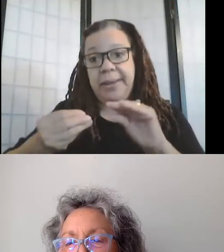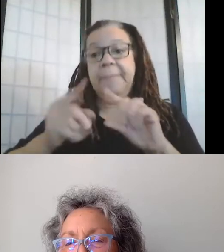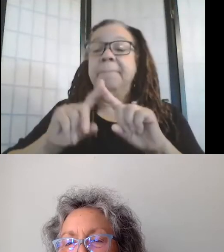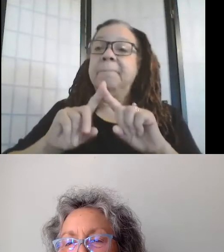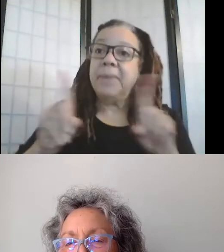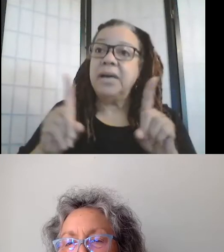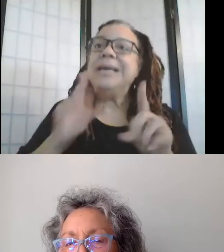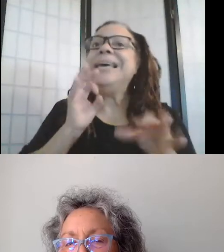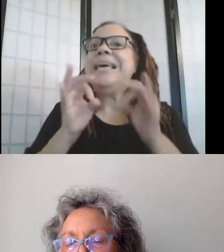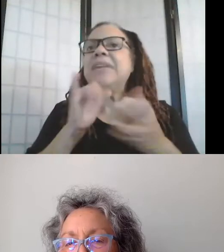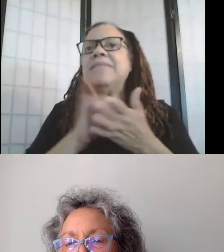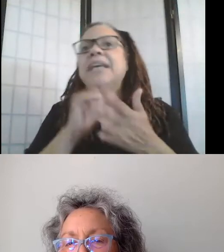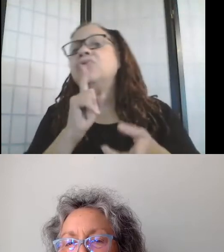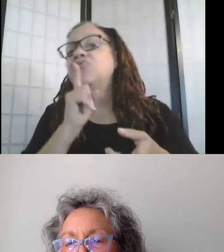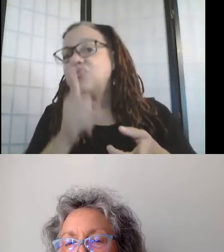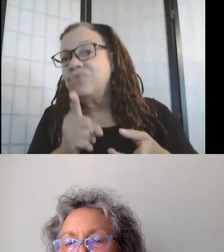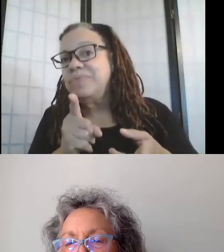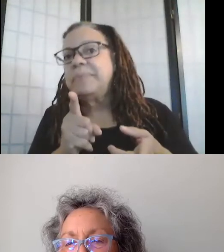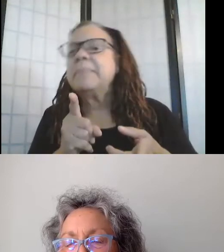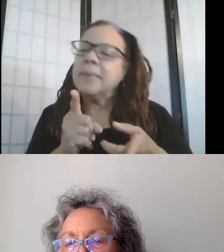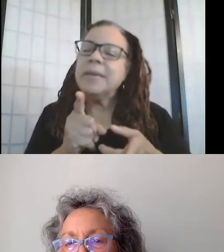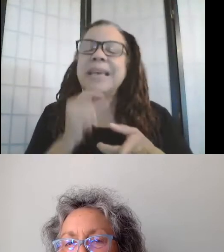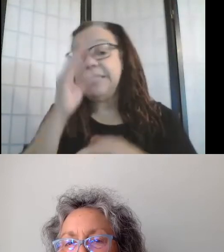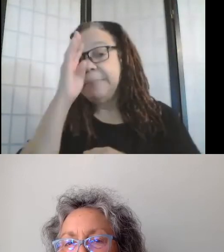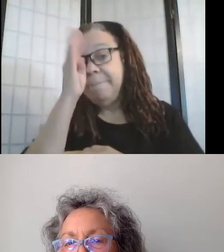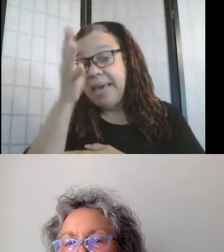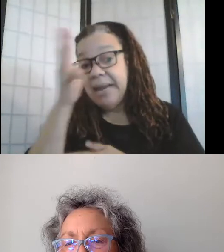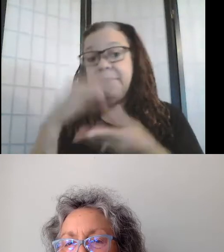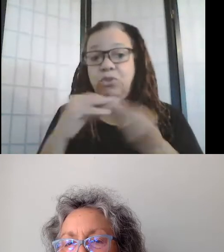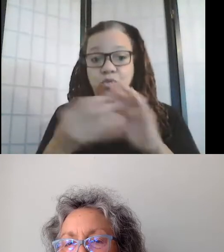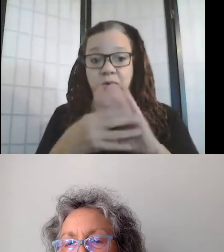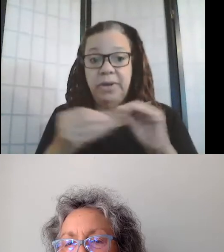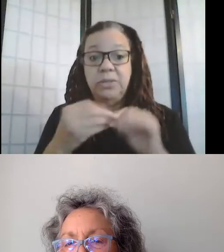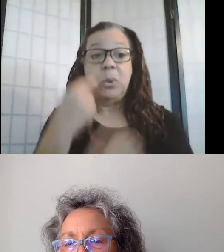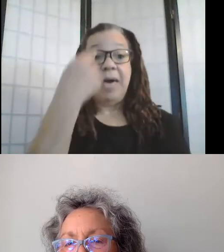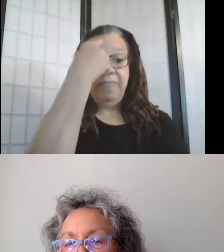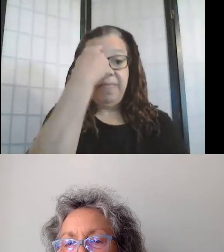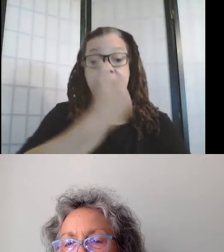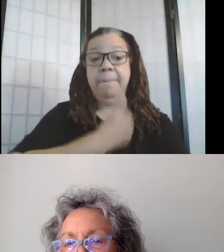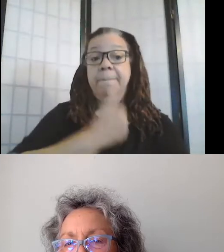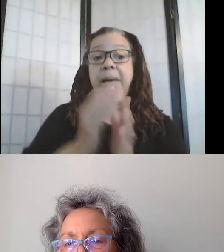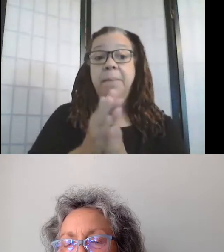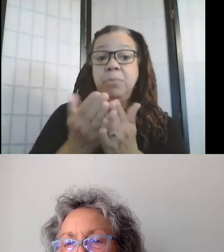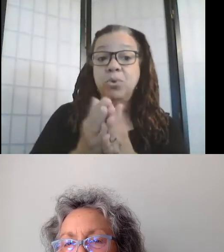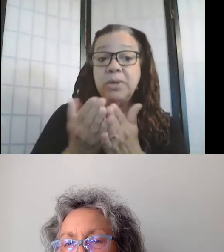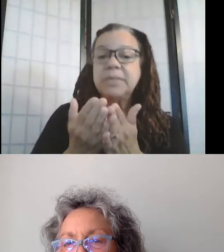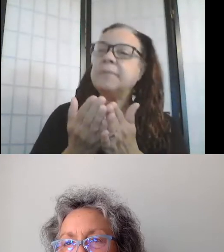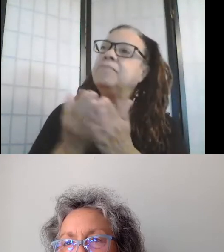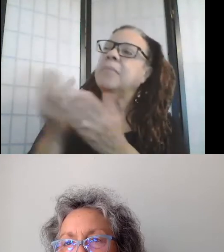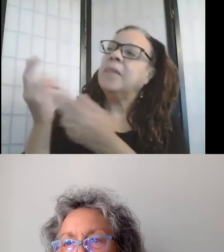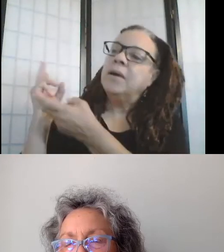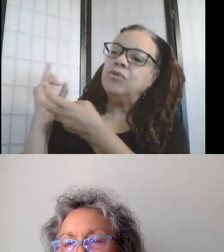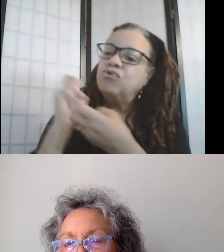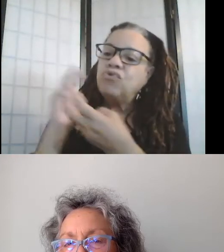Even if that's so, it's largely a made up. So I think of my work as drawn in many ways from